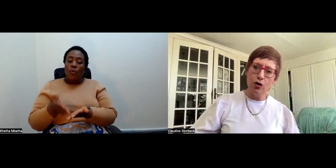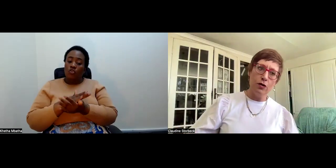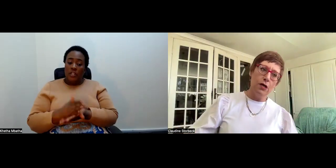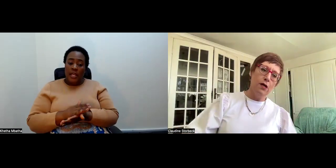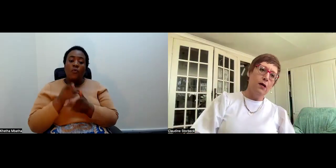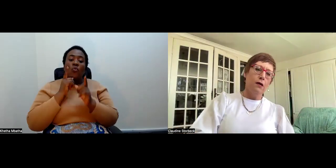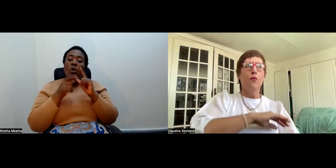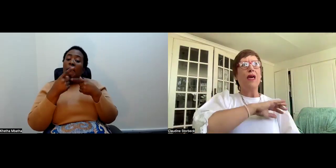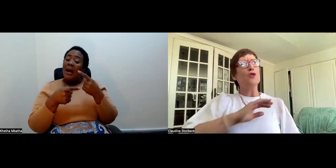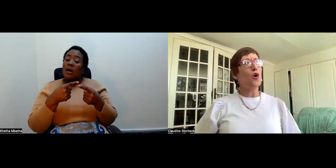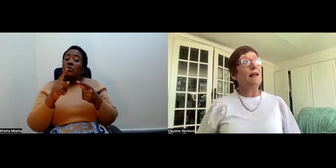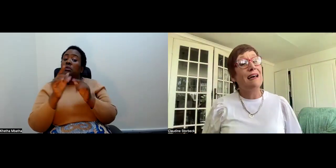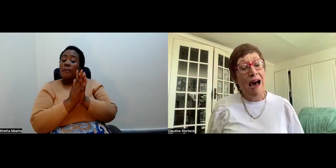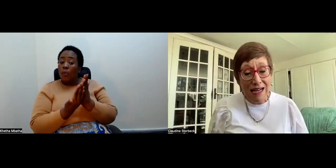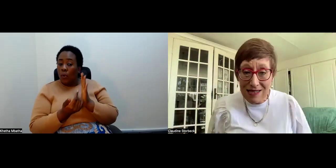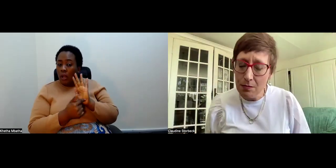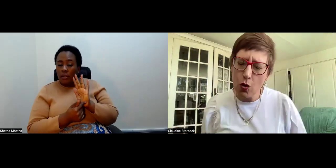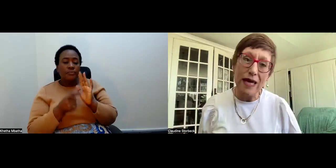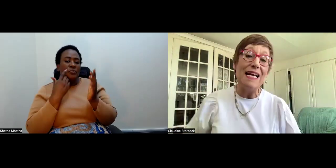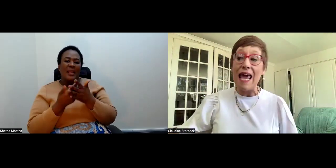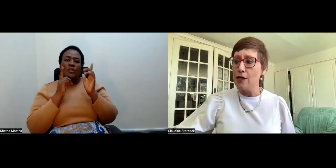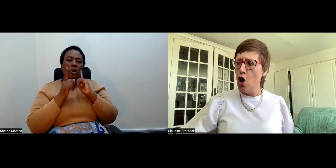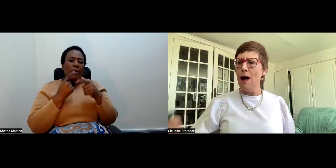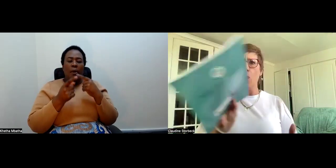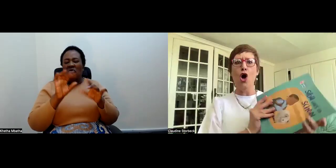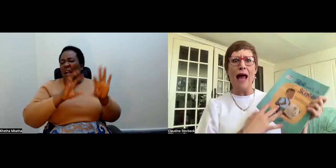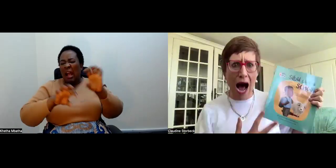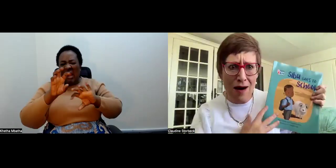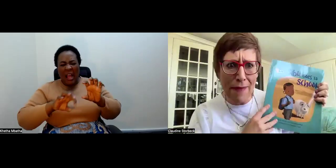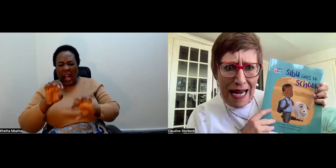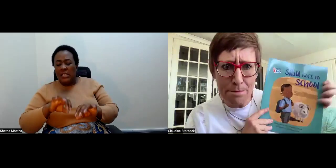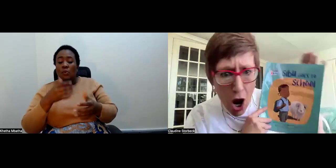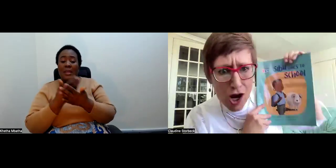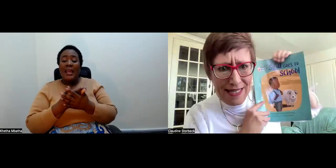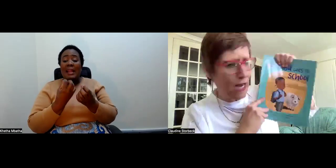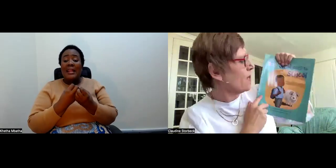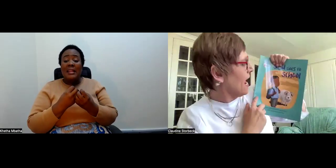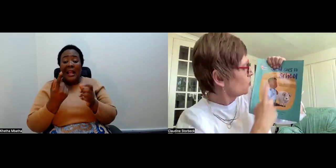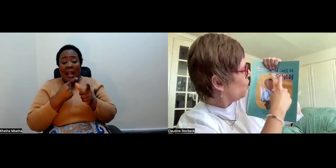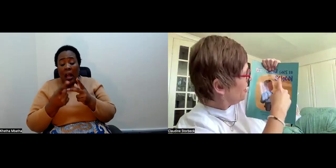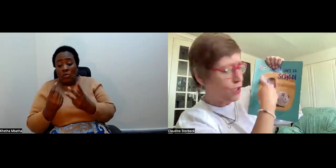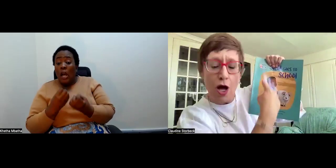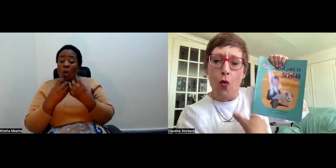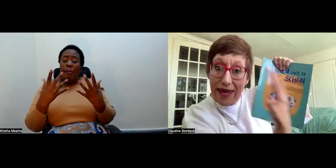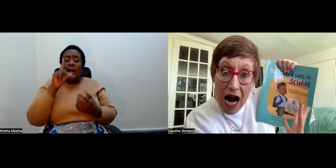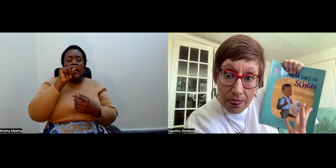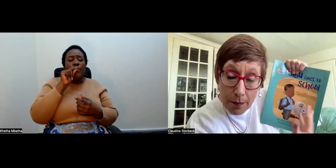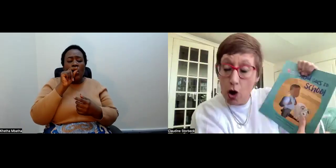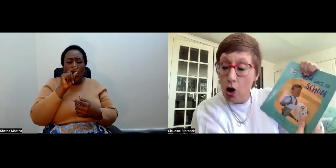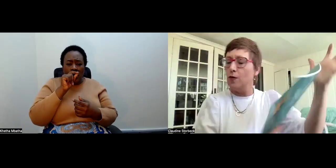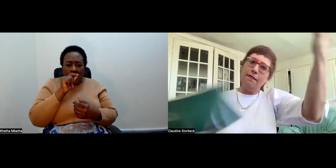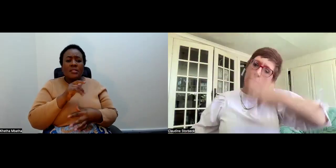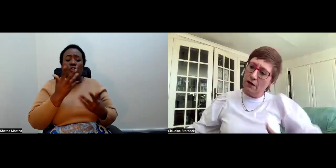the book. We can talk about colors in the book. We can count. Oh my word, how many birds can we count? 1, 2. We